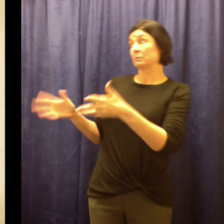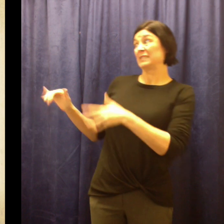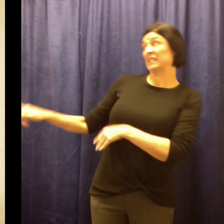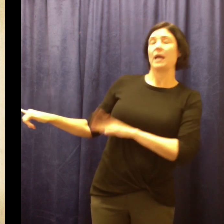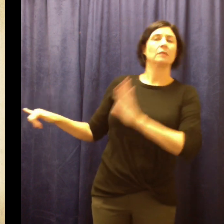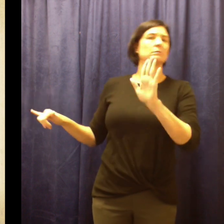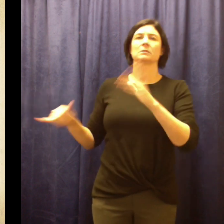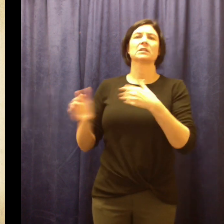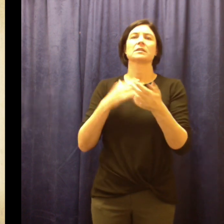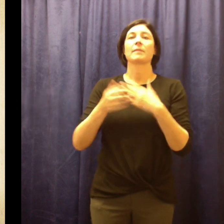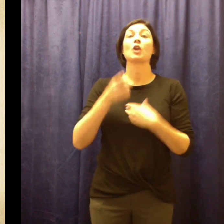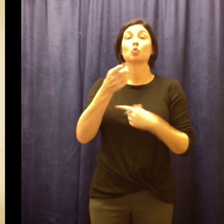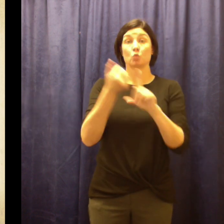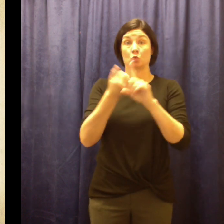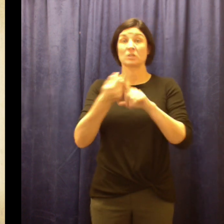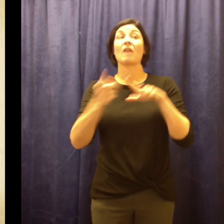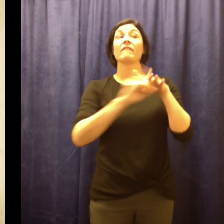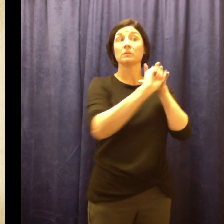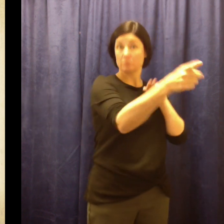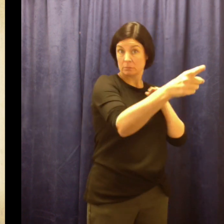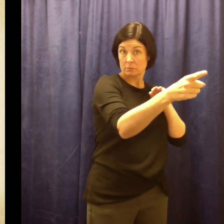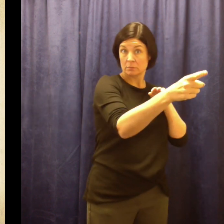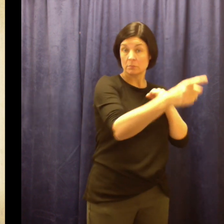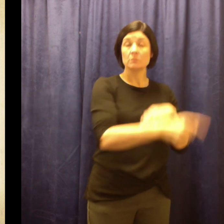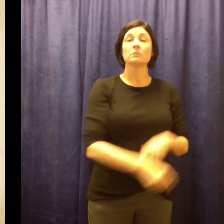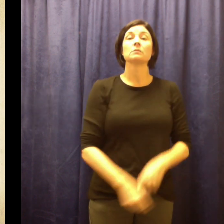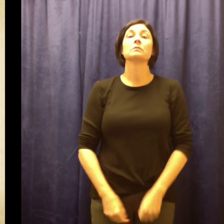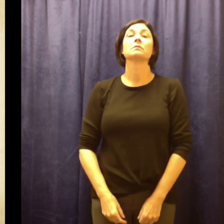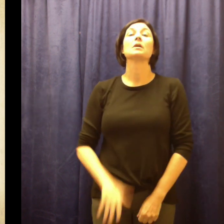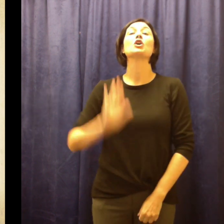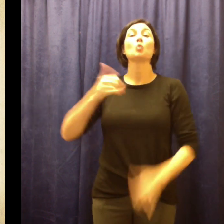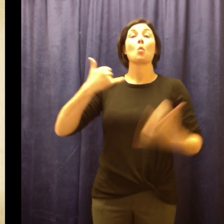Leave your belongings behind.